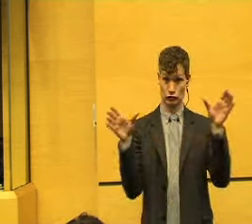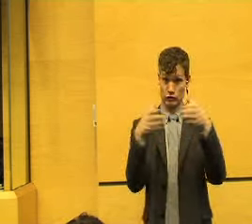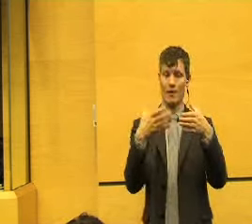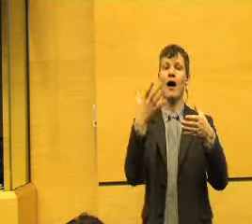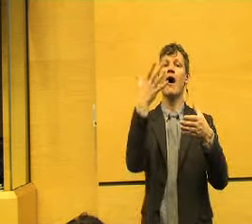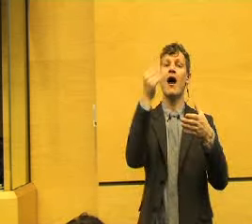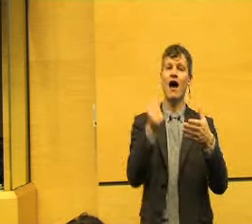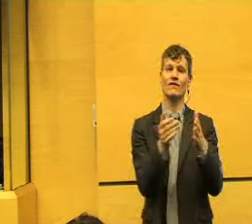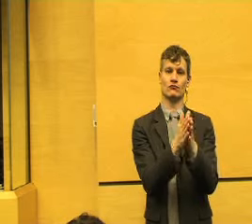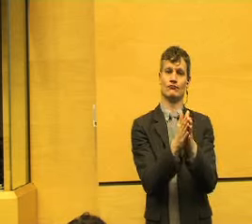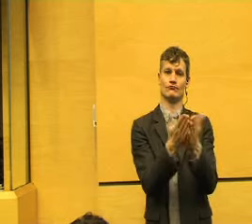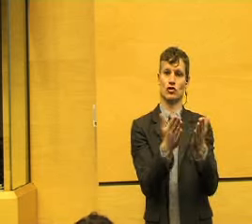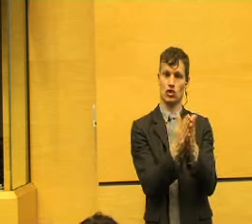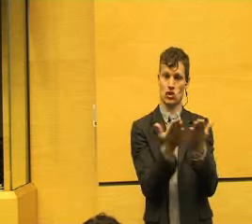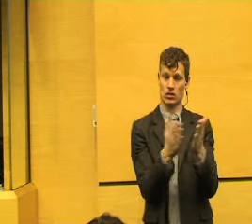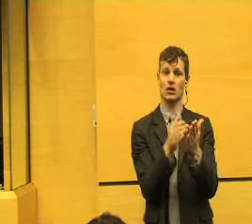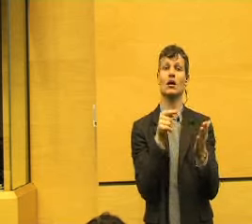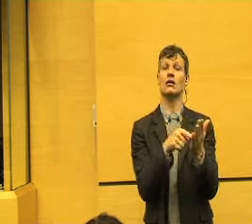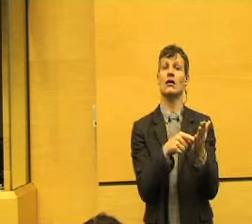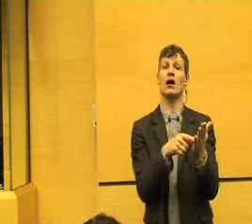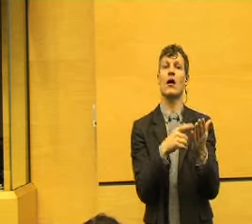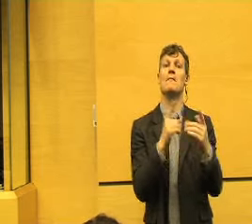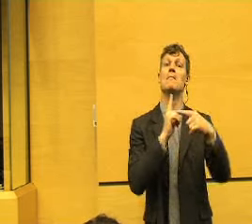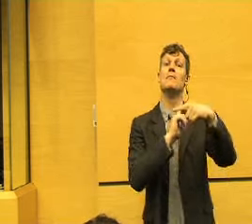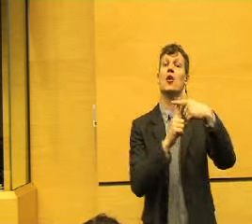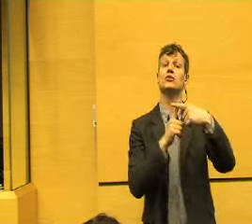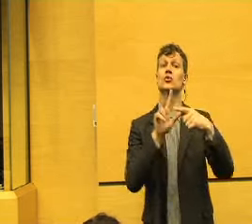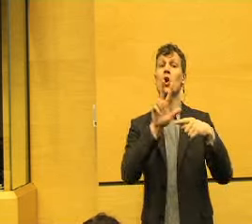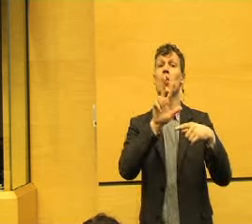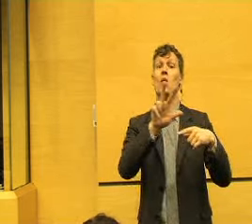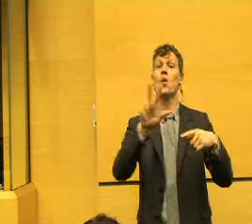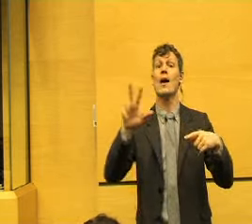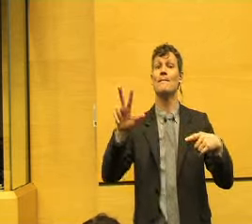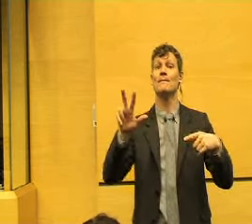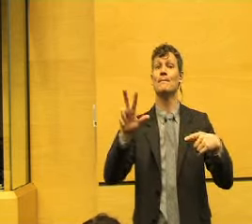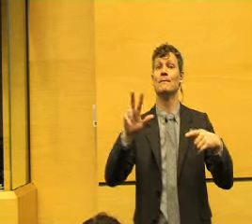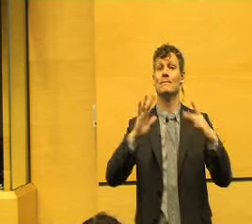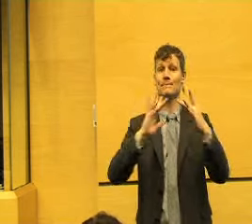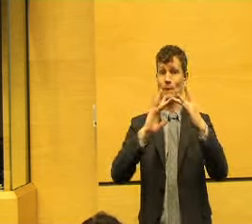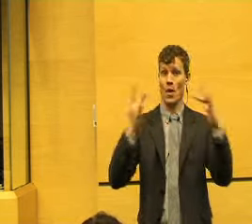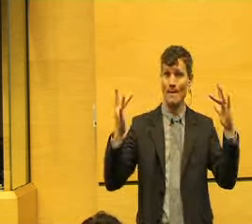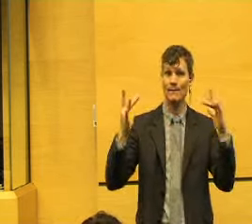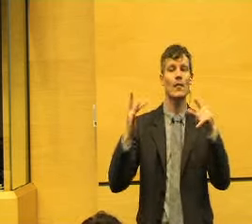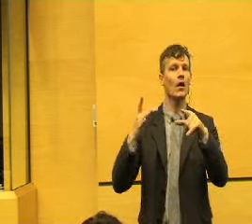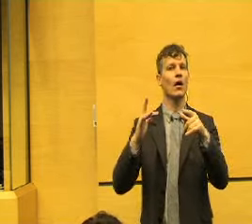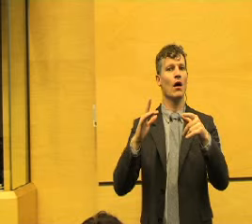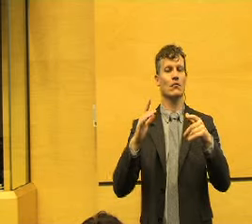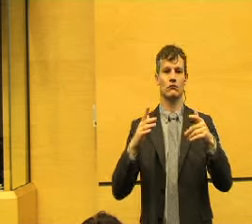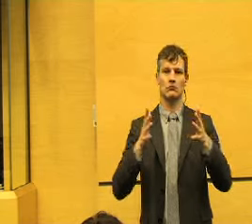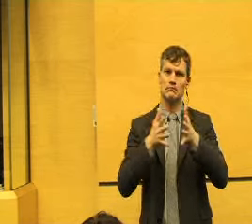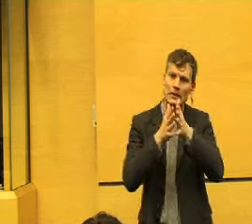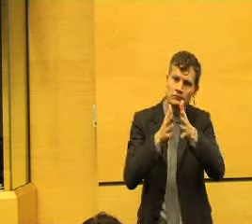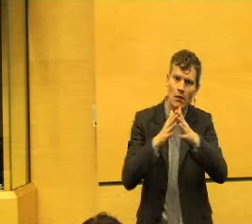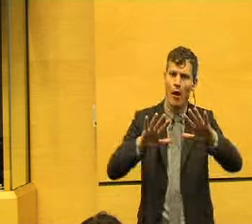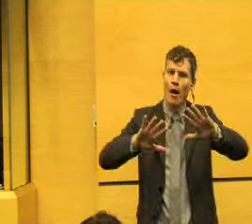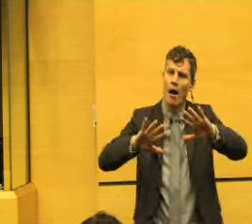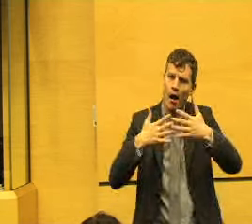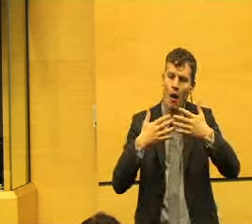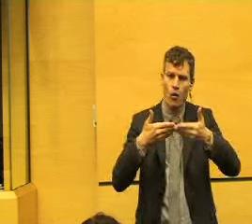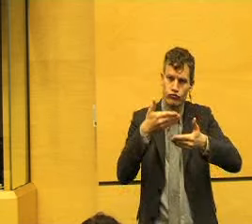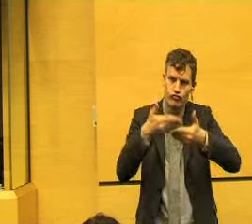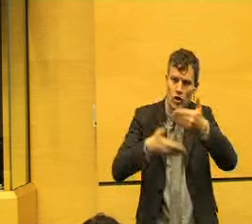personal assistance and website with a list of available personal assistance. Madam